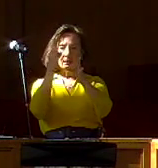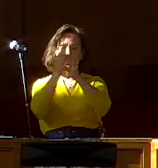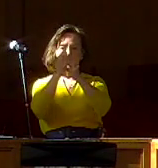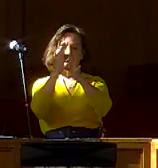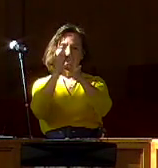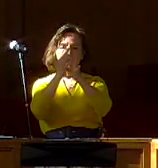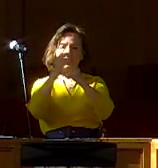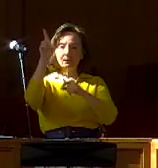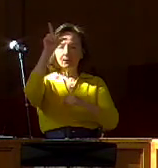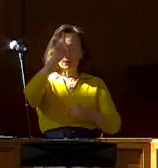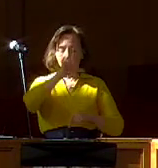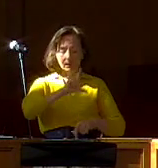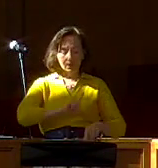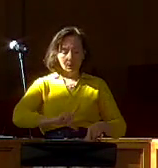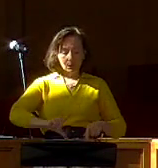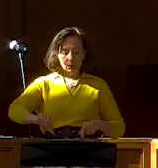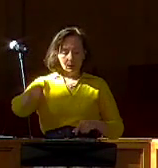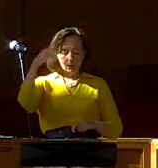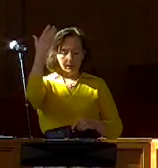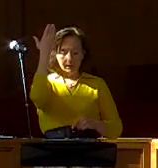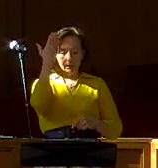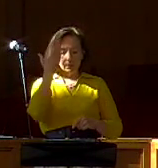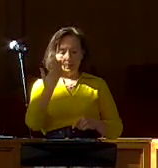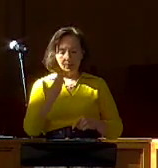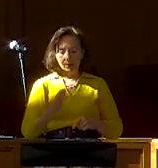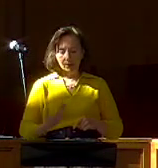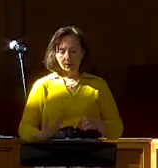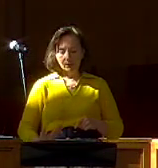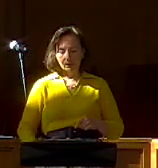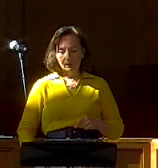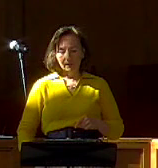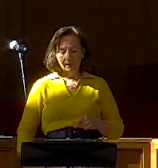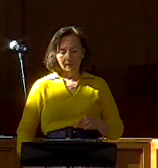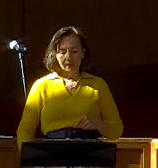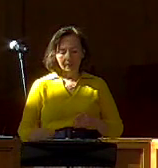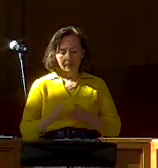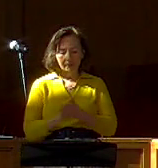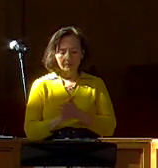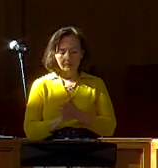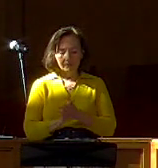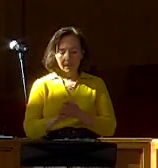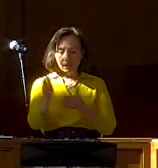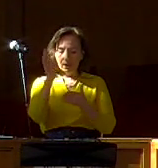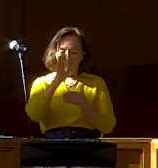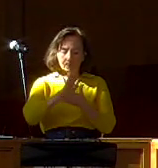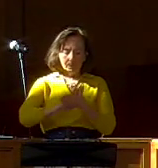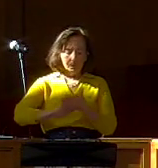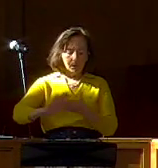Thy faithfulness, Lord, unto me.